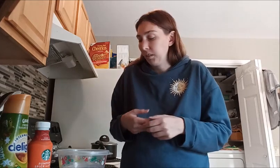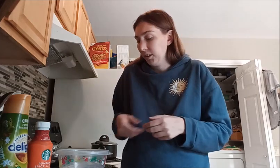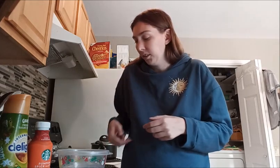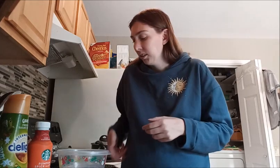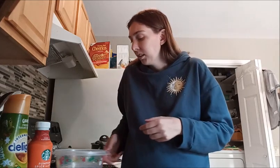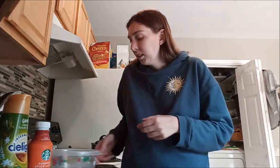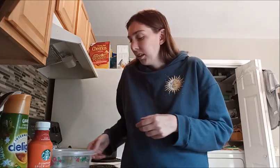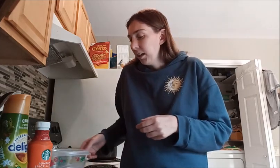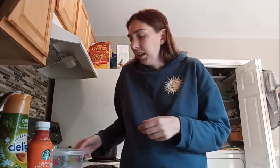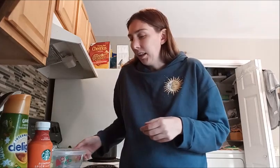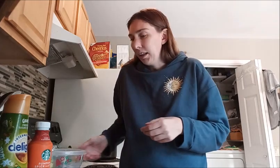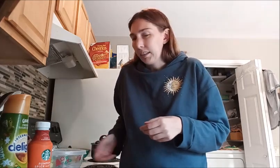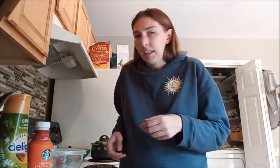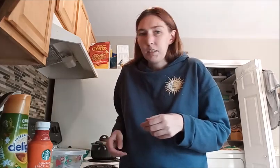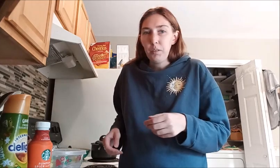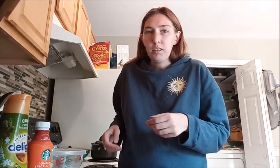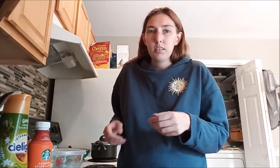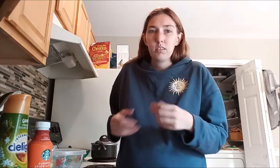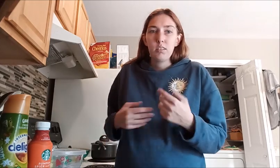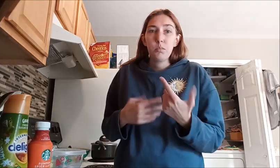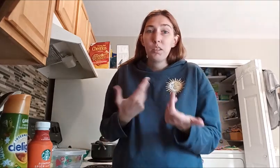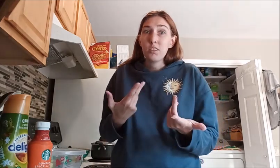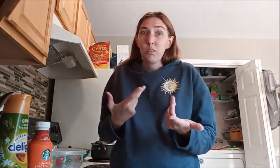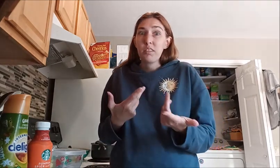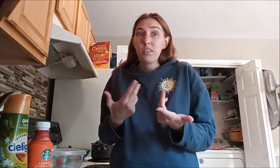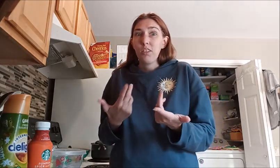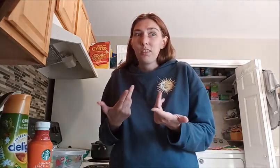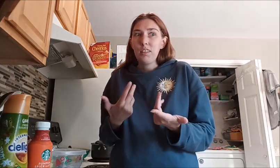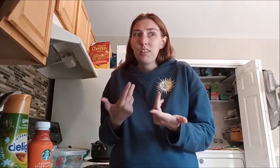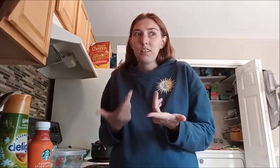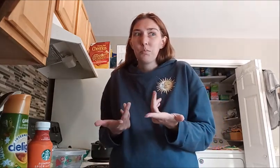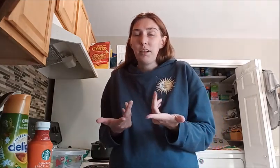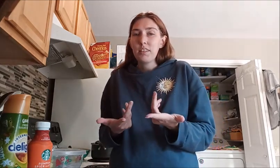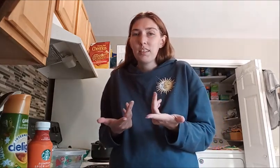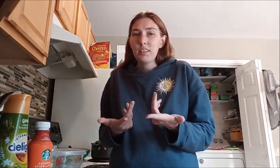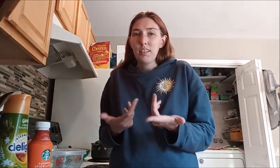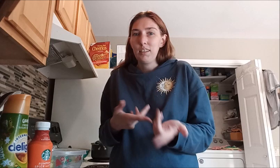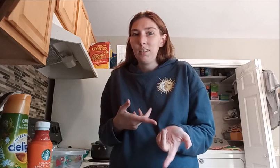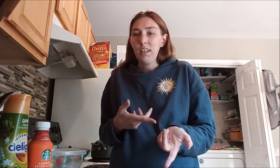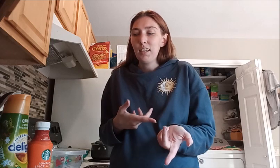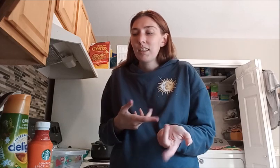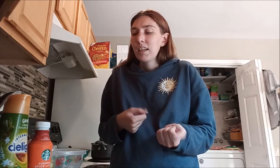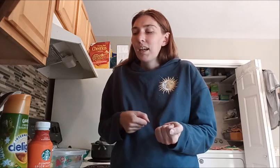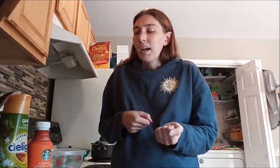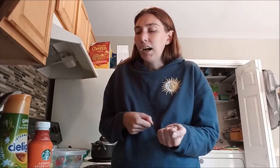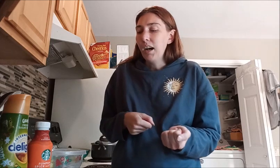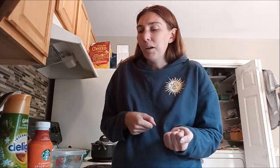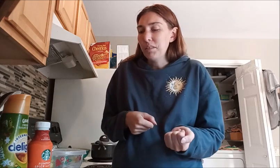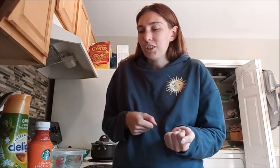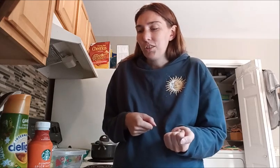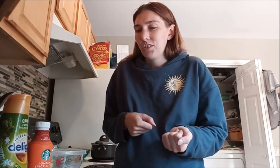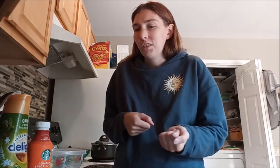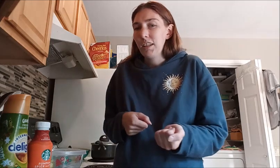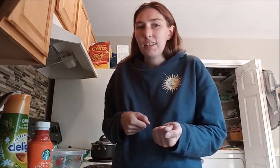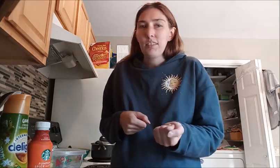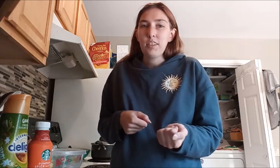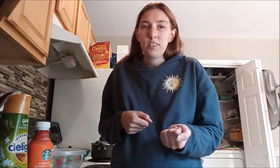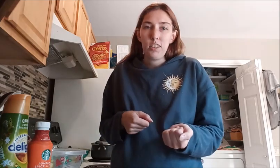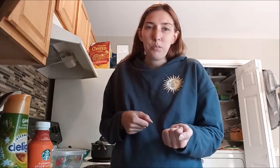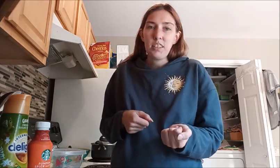either in that case. But to be honest, Starbucks has gotten kind of pricey, not gonna lie. In general, I think everything has gotten pricey